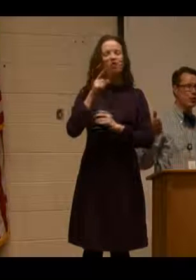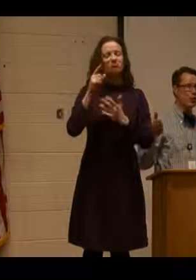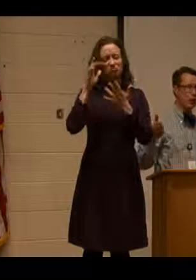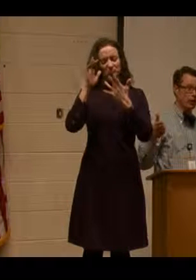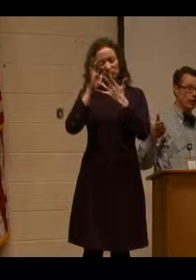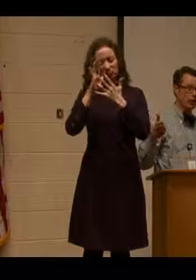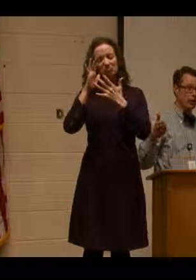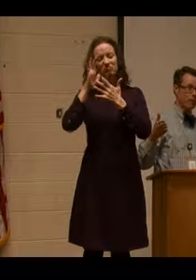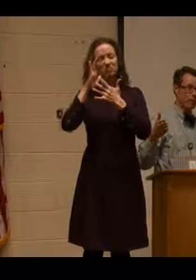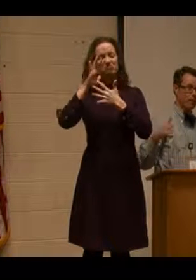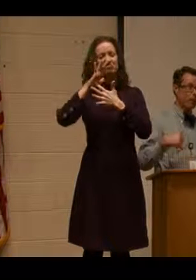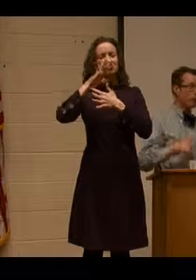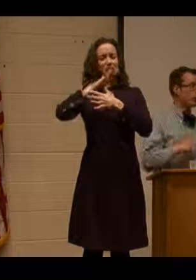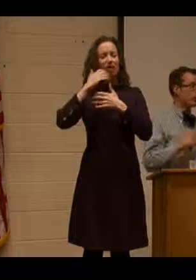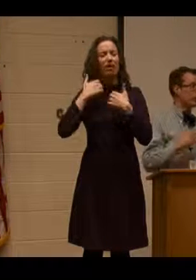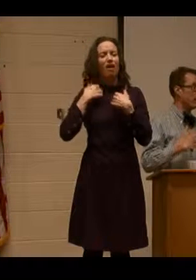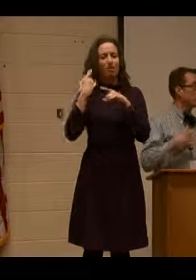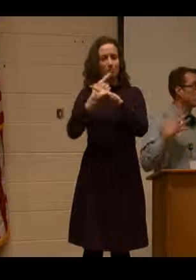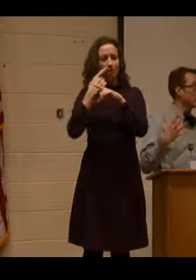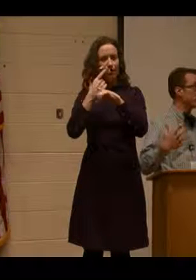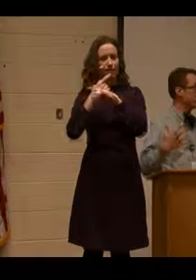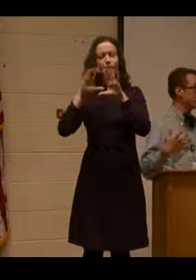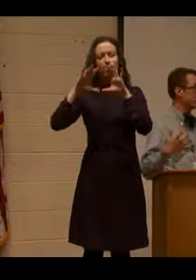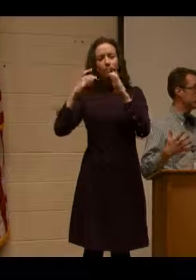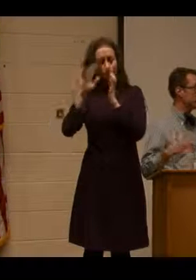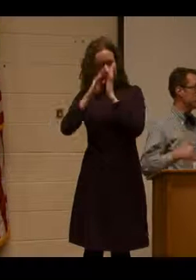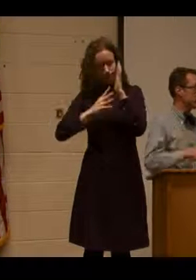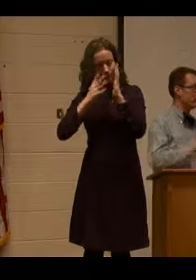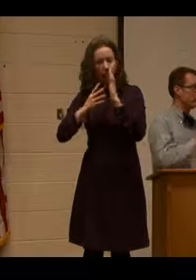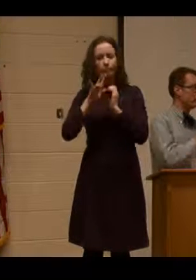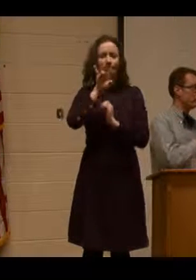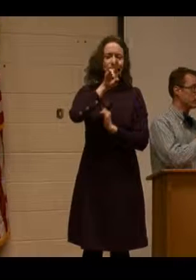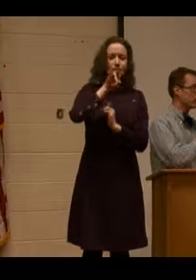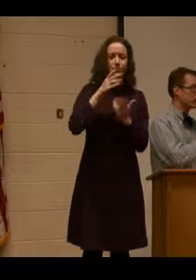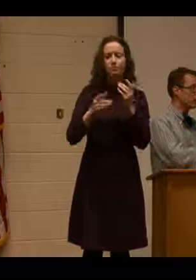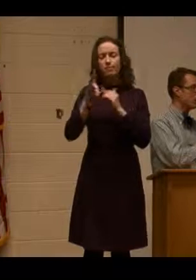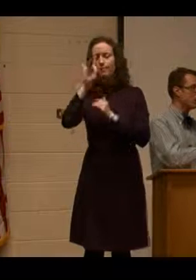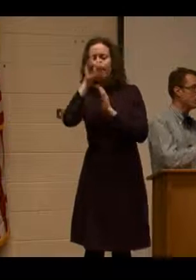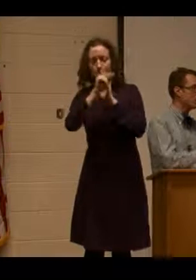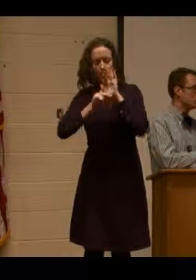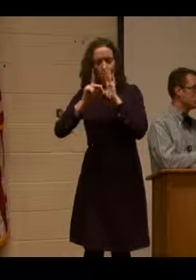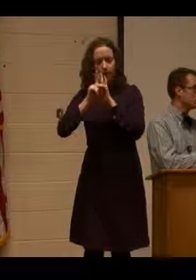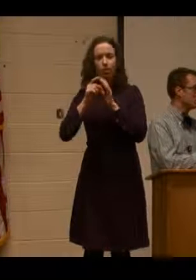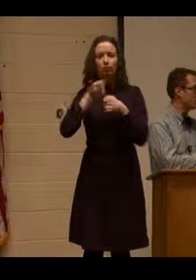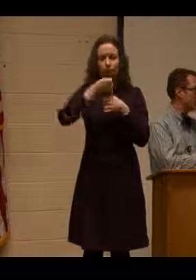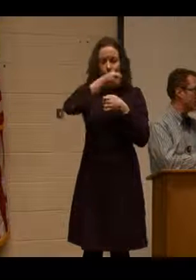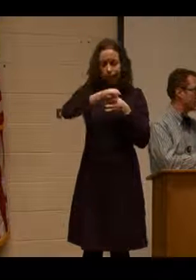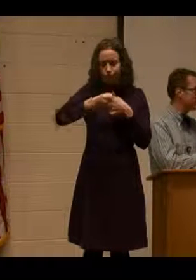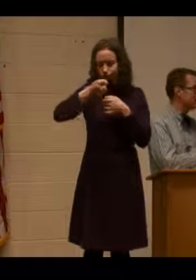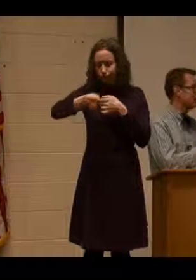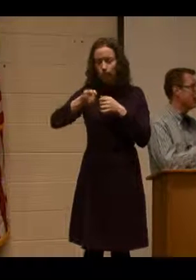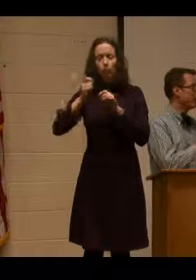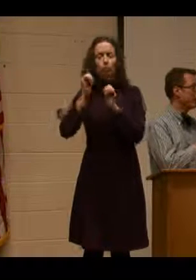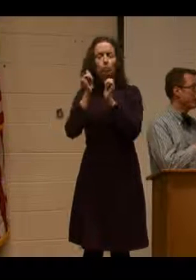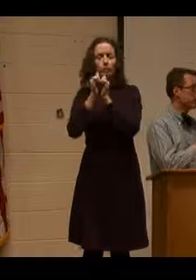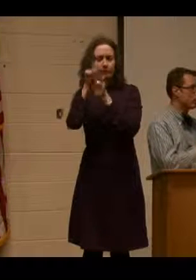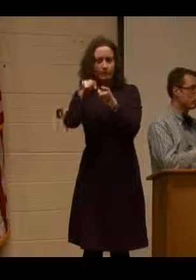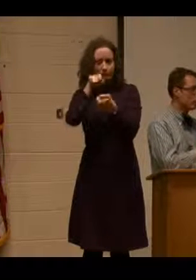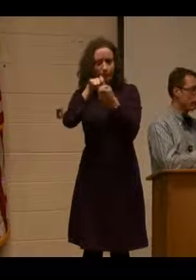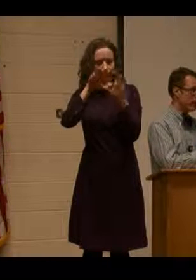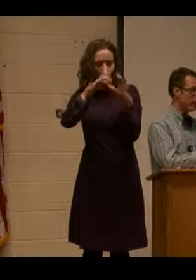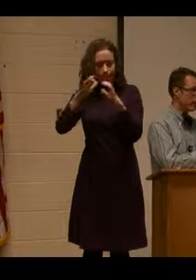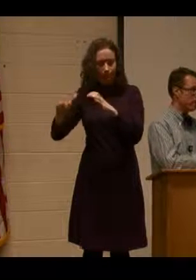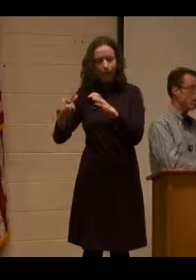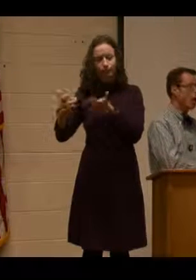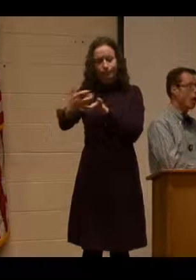there's 7 or 8 periods and then you're assigned to a certain class and you get certain credits. Our Bridges